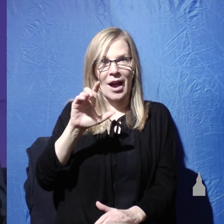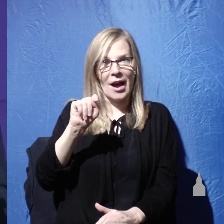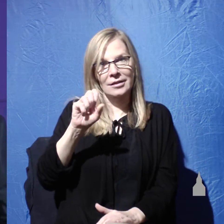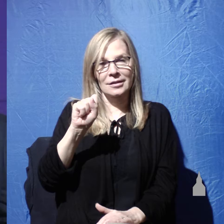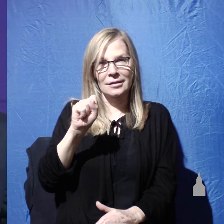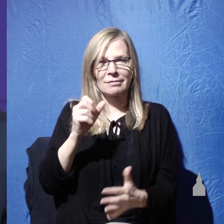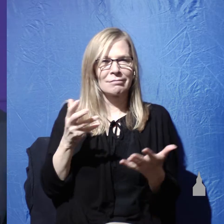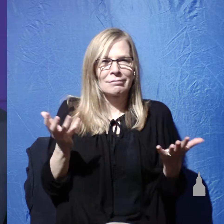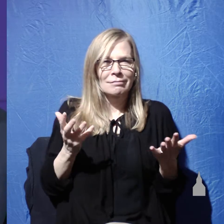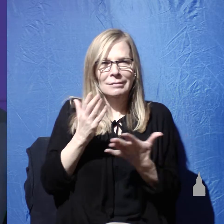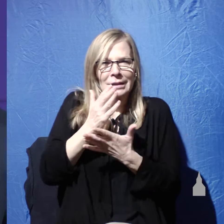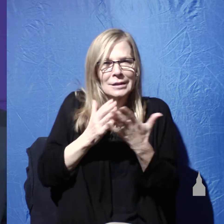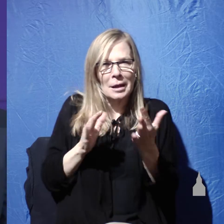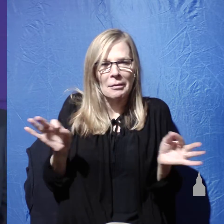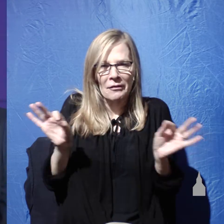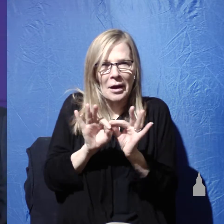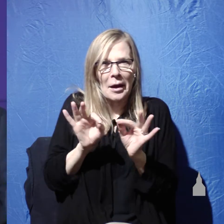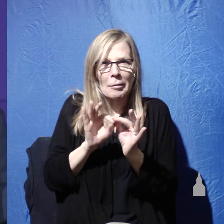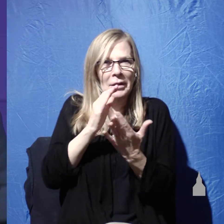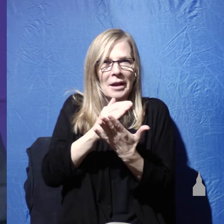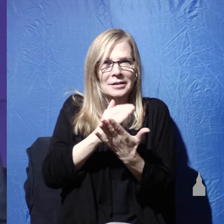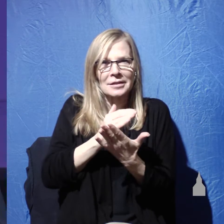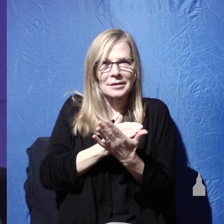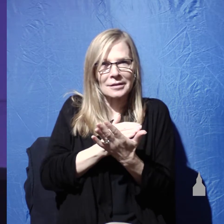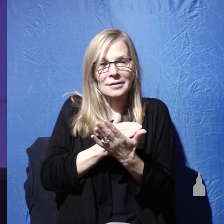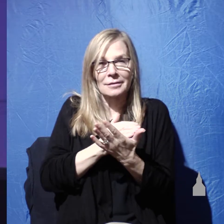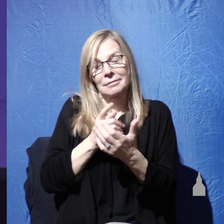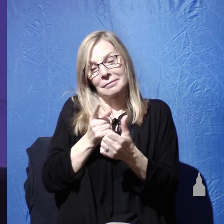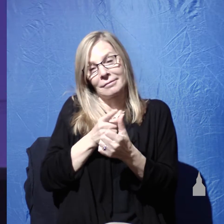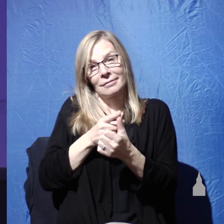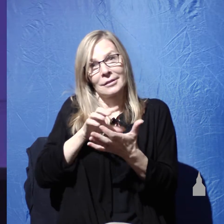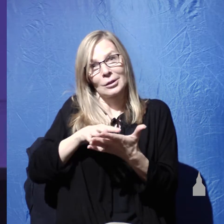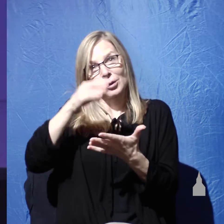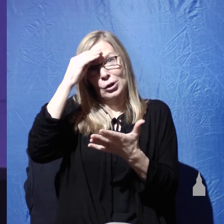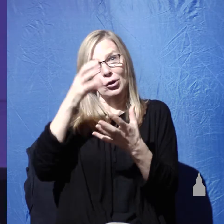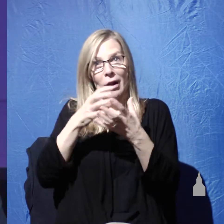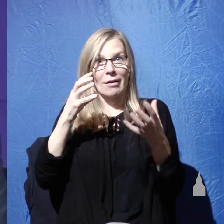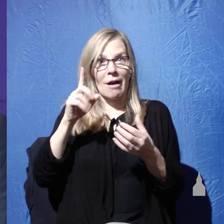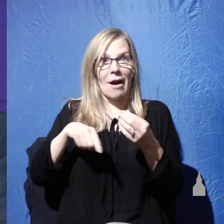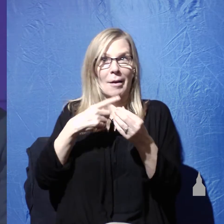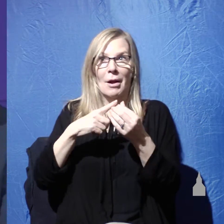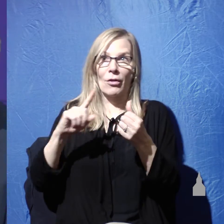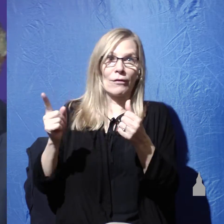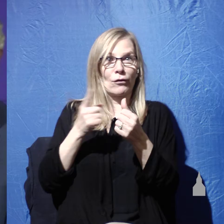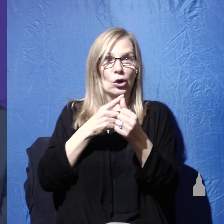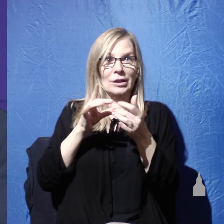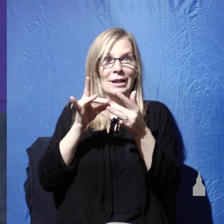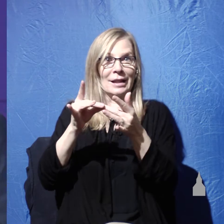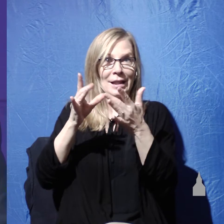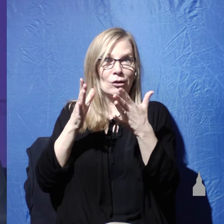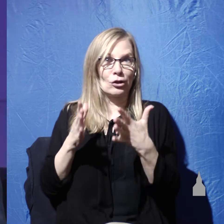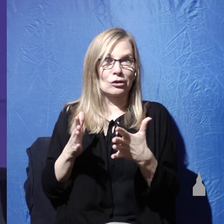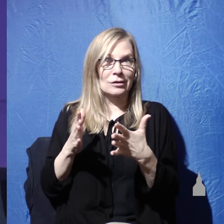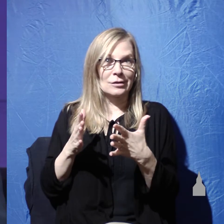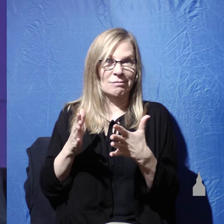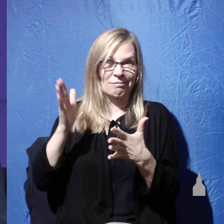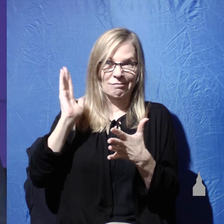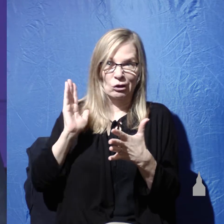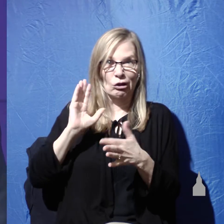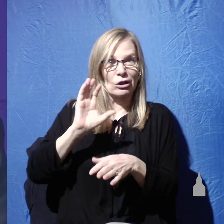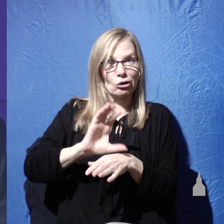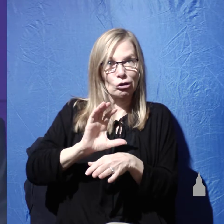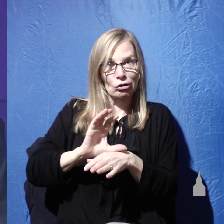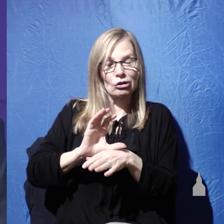are some of those valuable lessons? Well, we've certainly learned a great deal about the first leaders of the early church, men